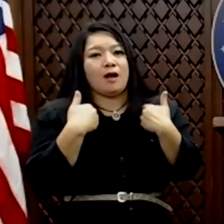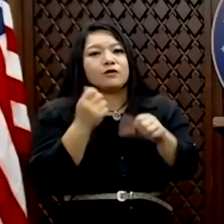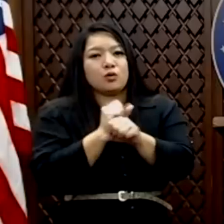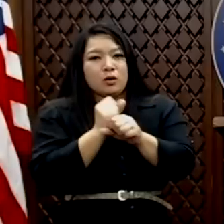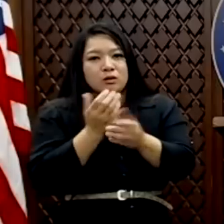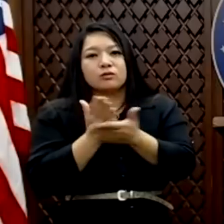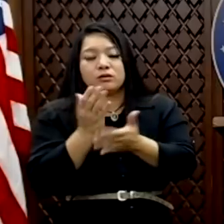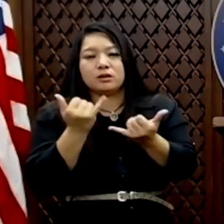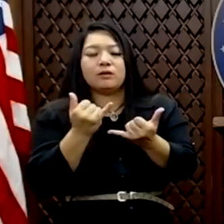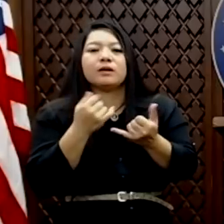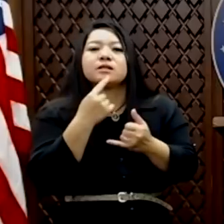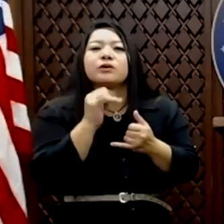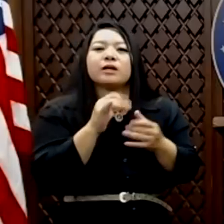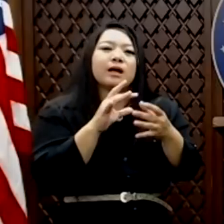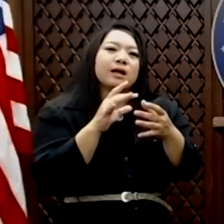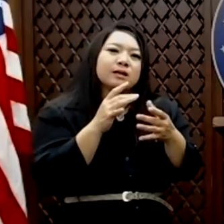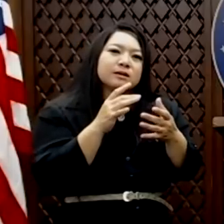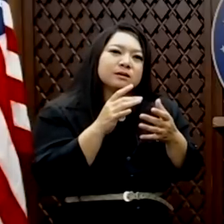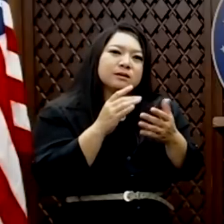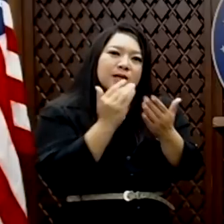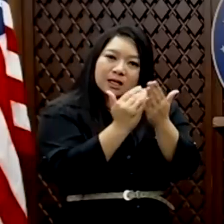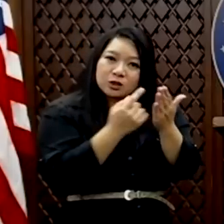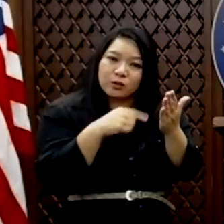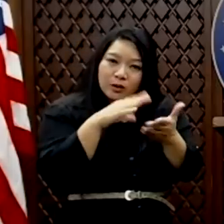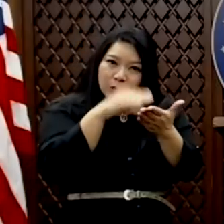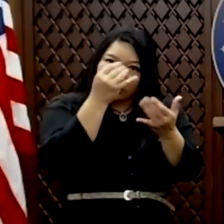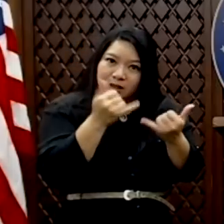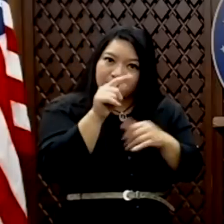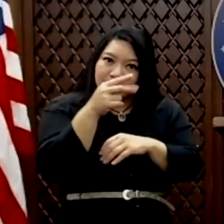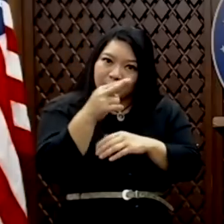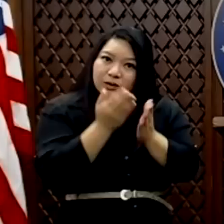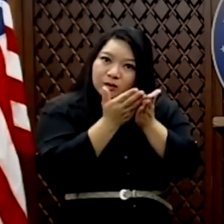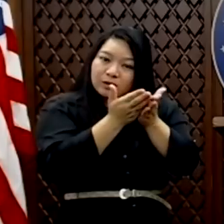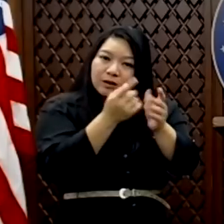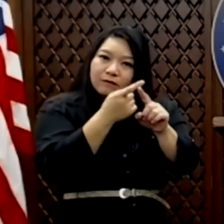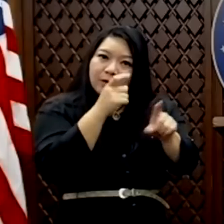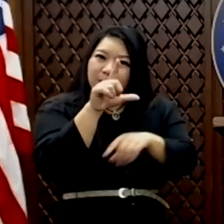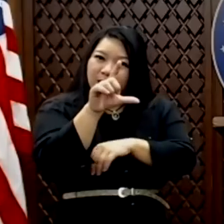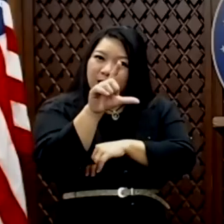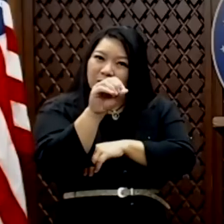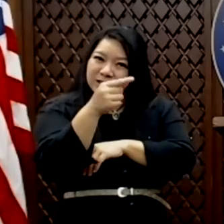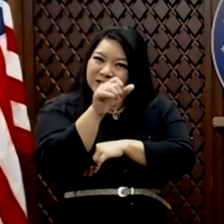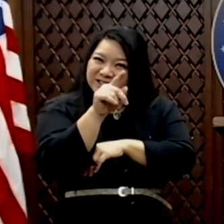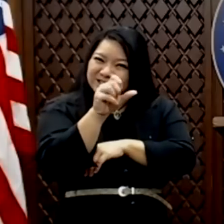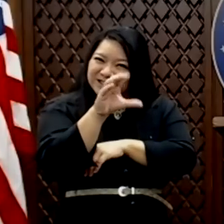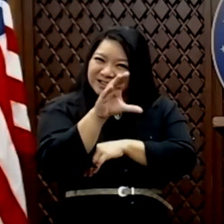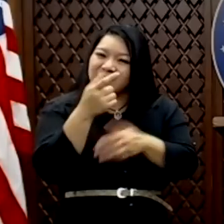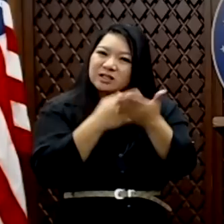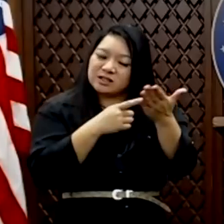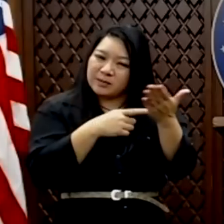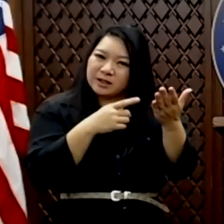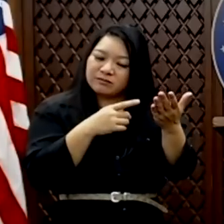will tell you, though, that the lessons that we're learning with Theodore Roosevelt from a logistics perspective, and then some of the